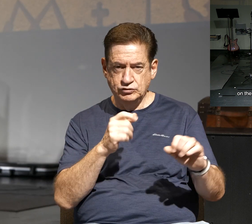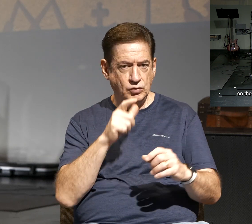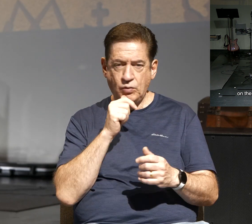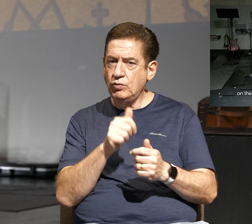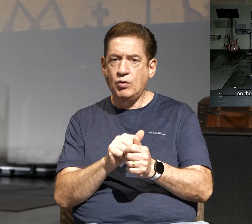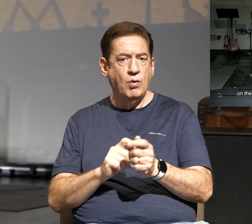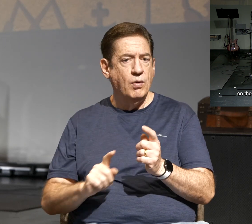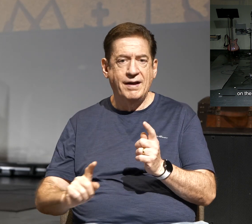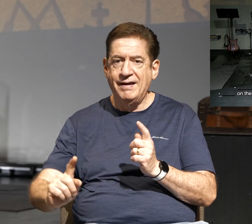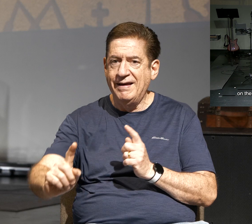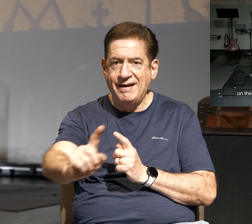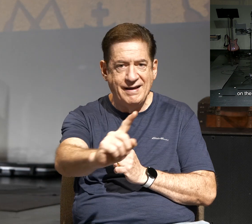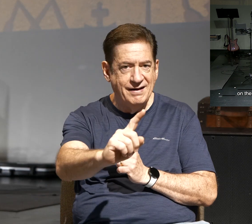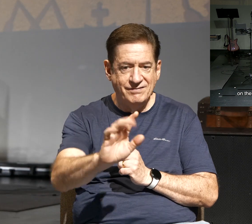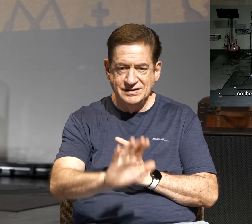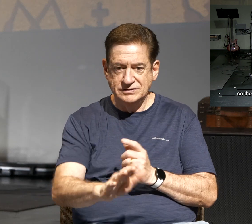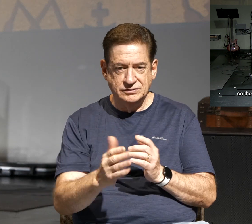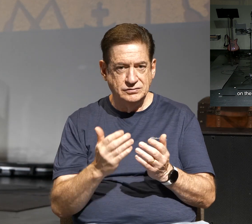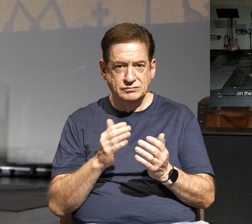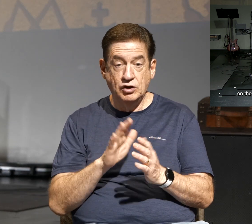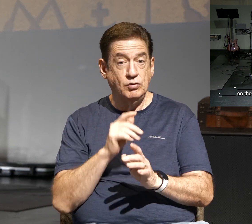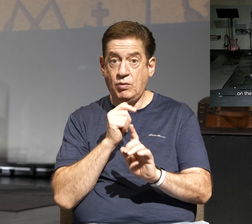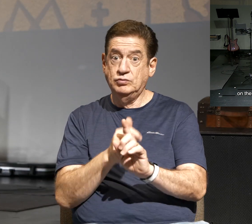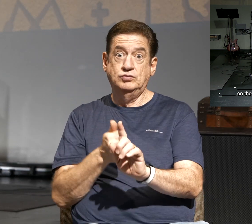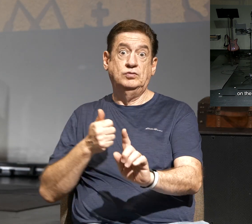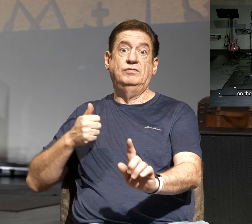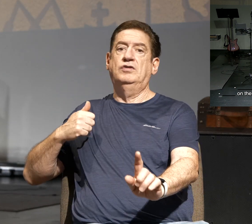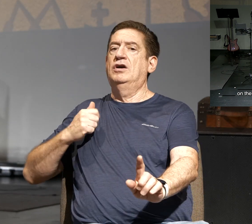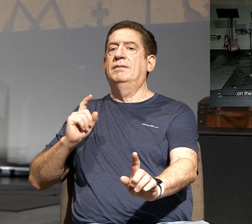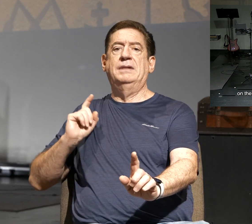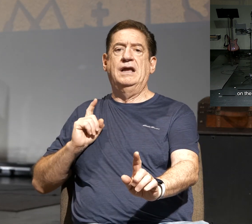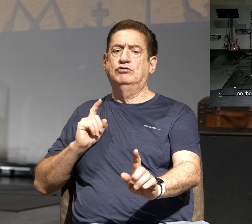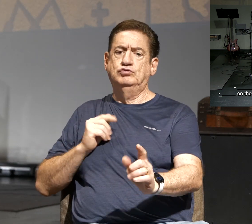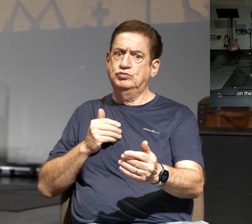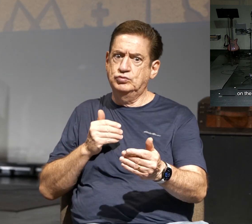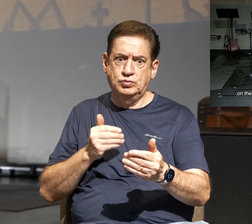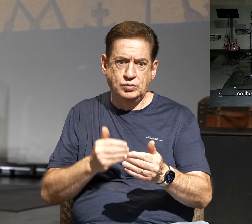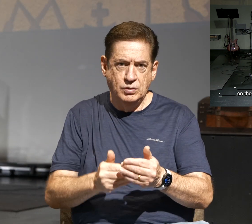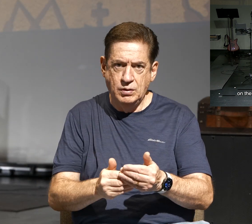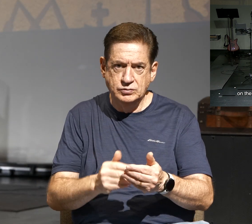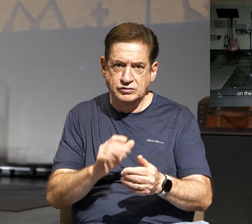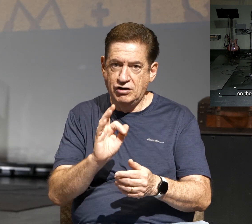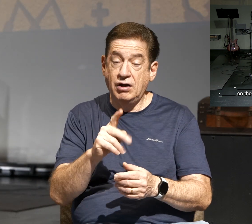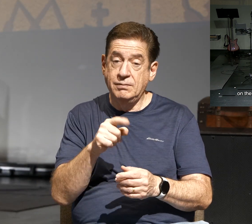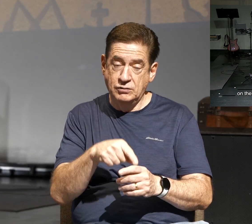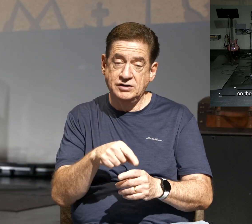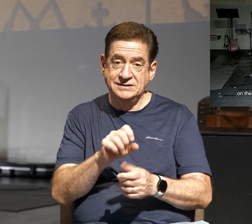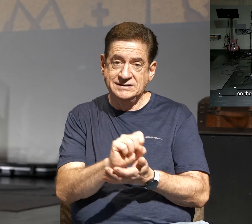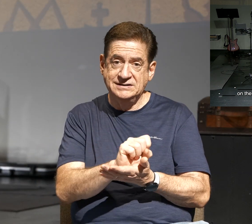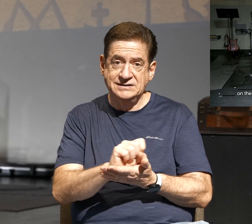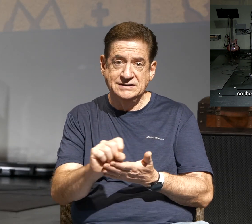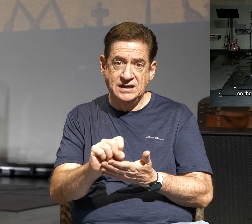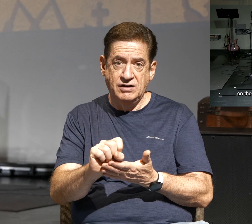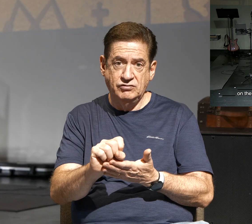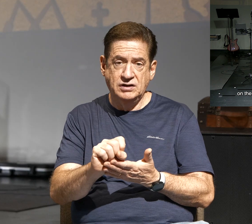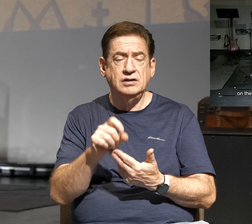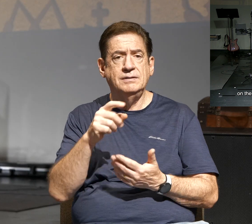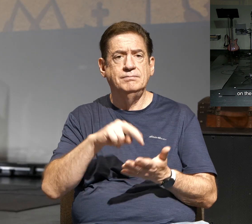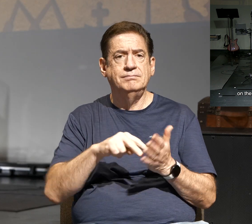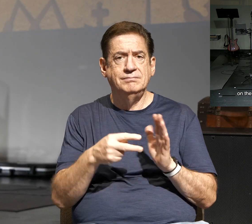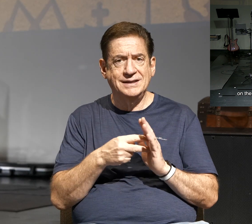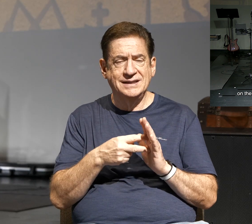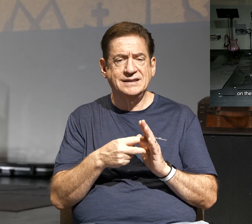ahead of God's presence. Don't lag too far behind. Don't get too close to the ark because it's sacred. In other words, he's just